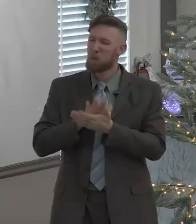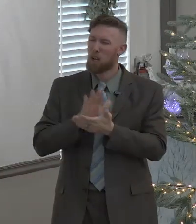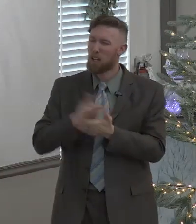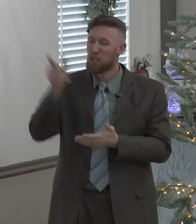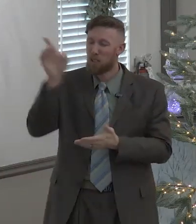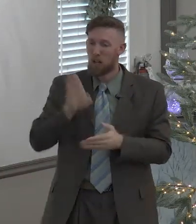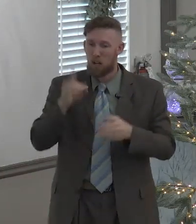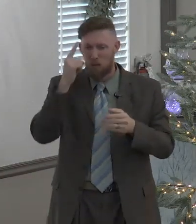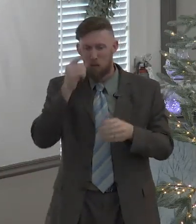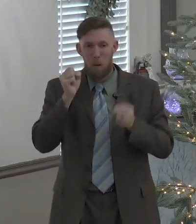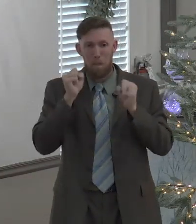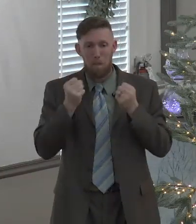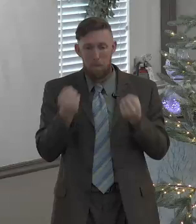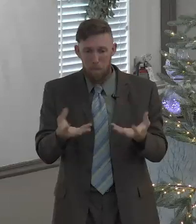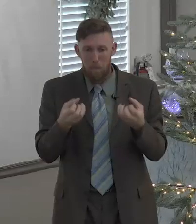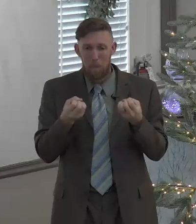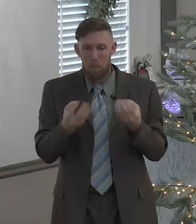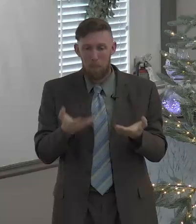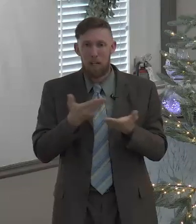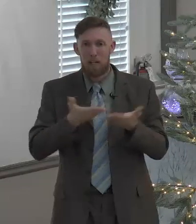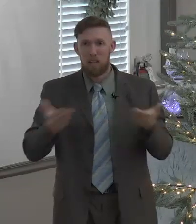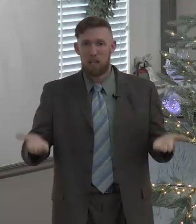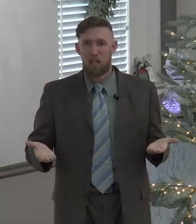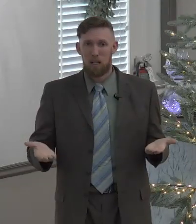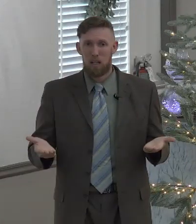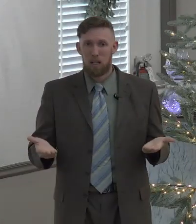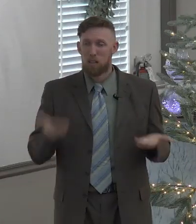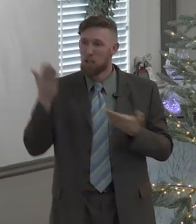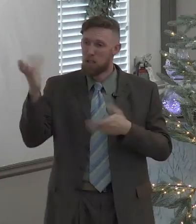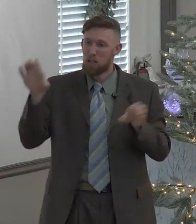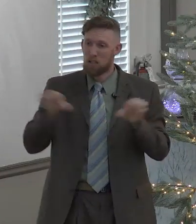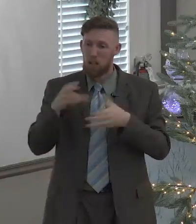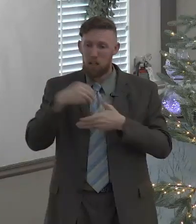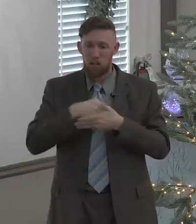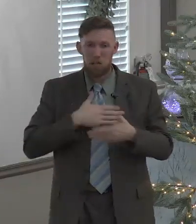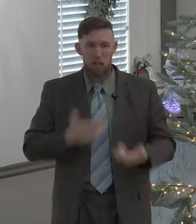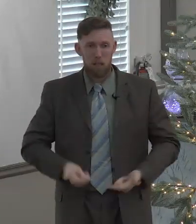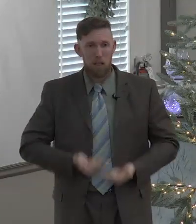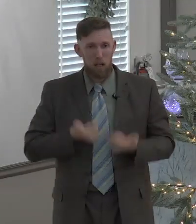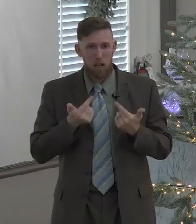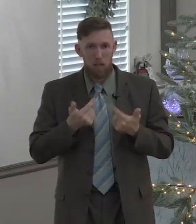though I've got to praise God for a lot of wonderful things that He did in my life,